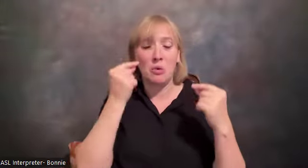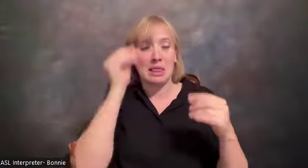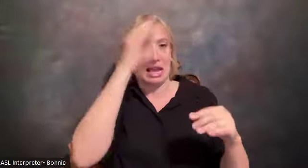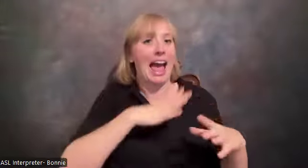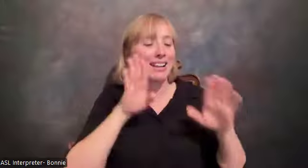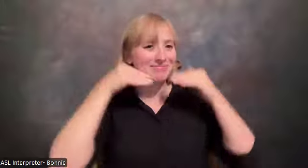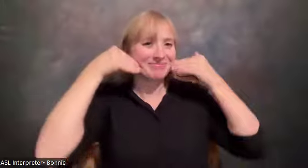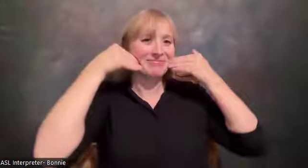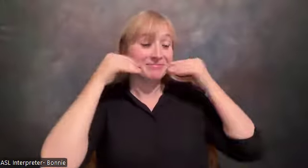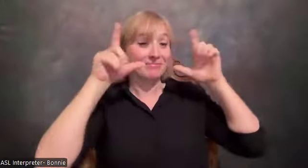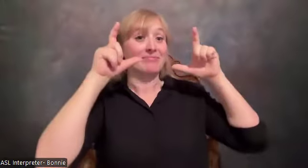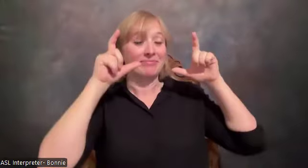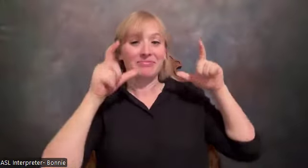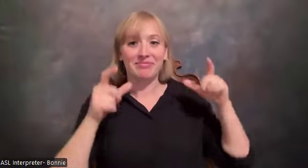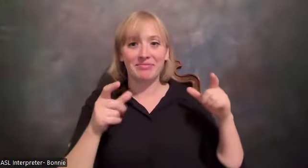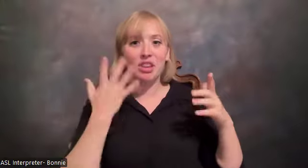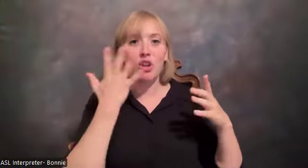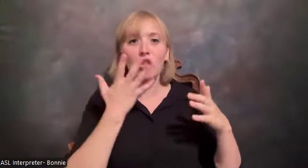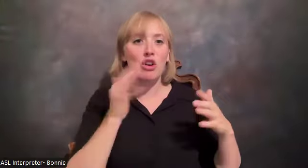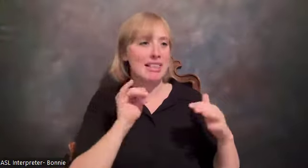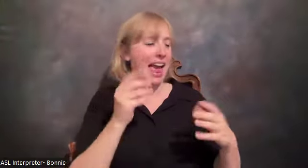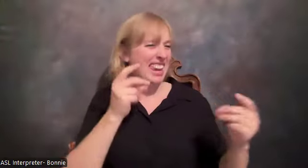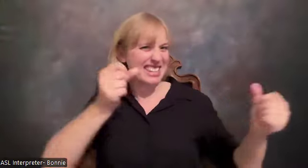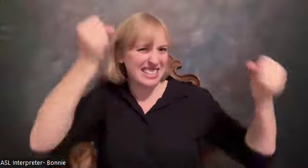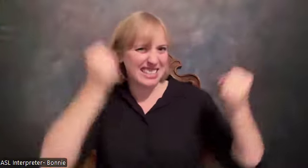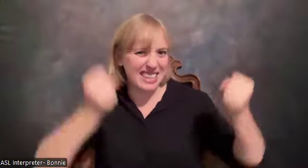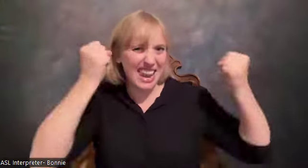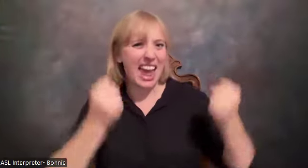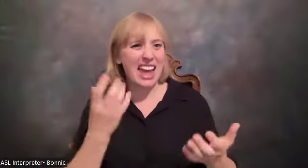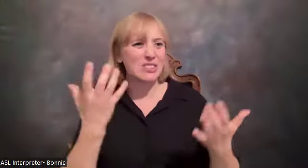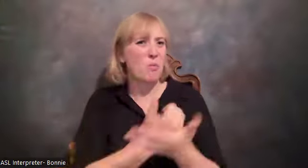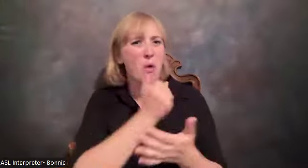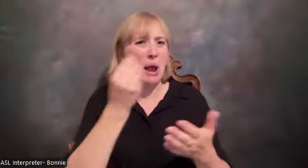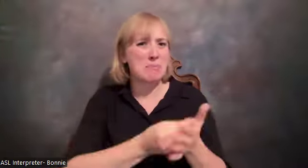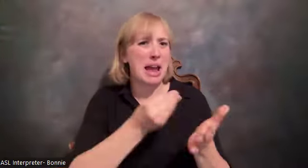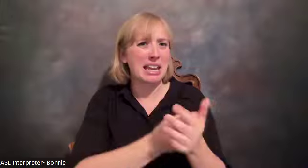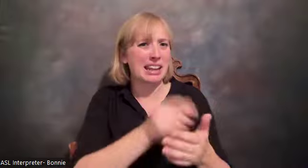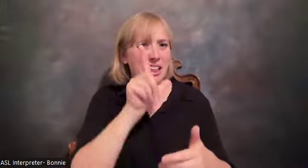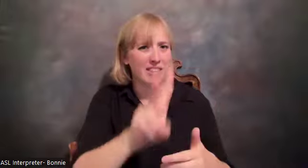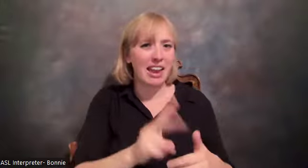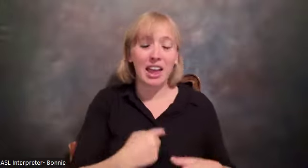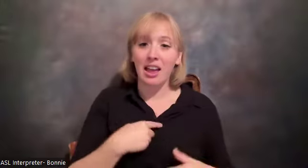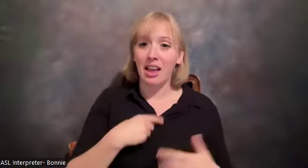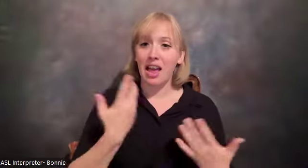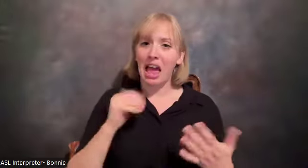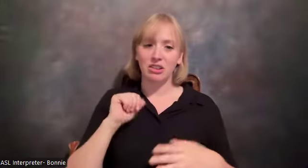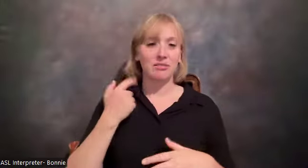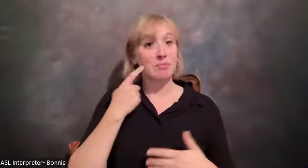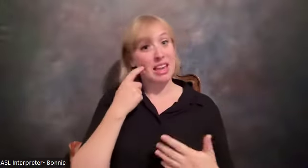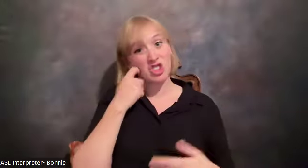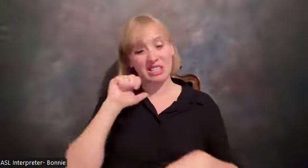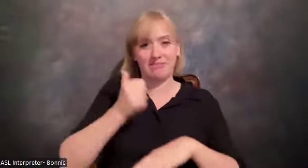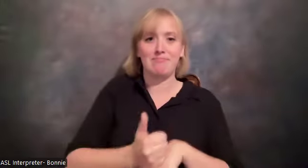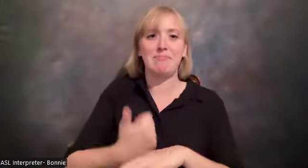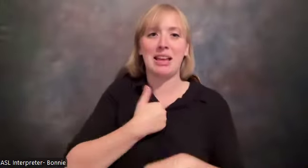big smile went across his face. He looked like he had just hit the jackpot in Las Vegas. See, I didn't know I just established myself as the